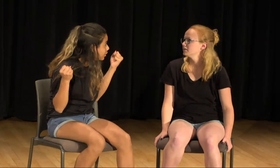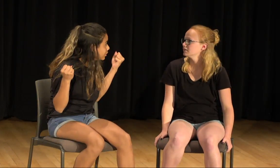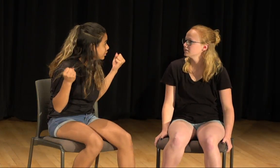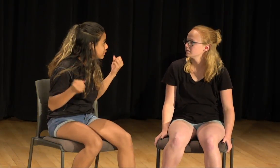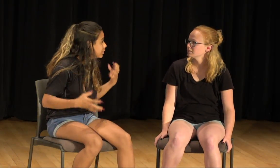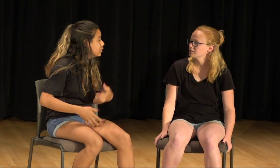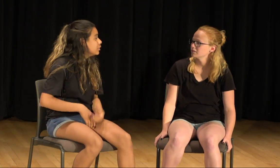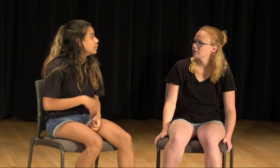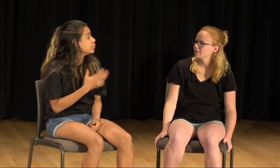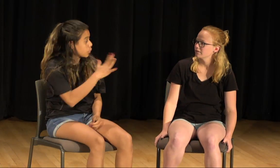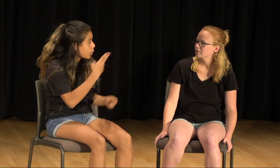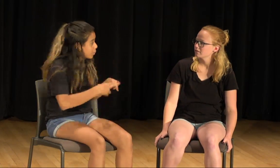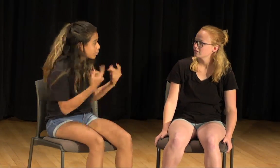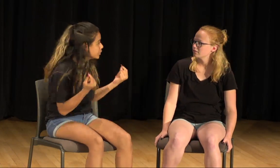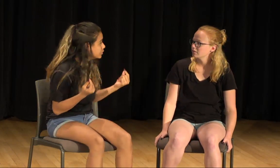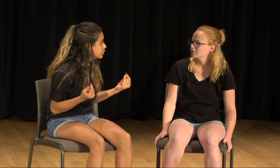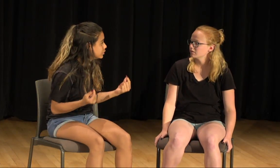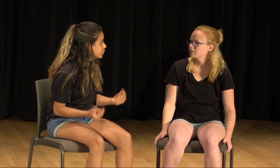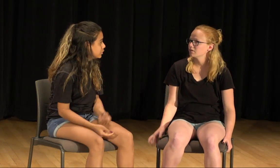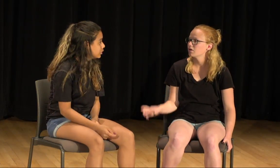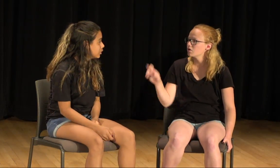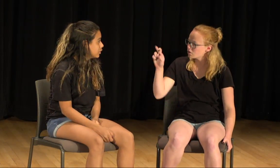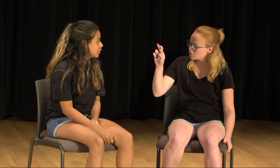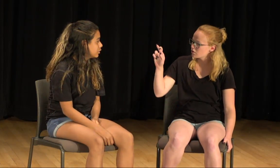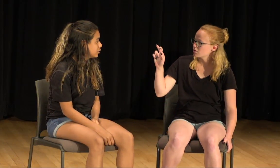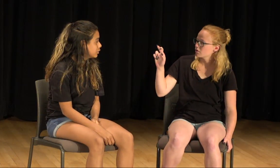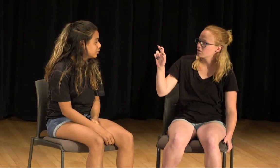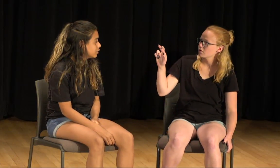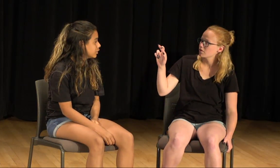You need to sign. What's your name?